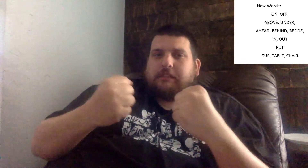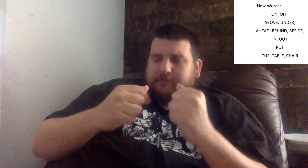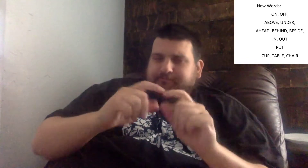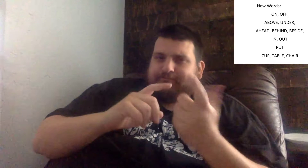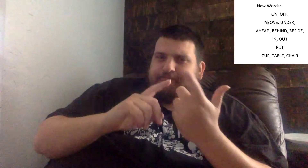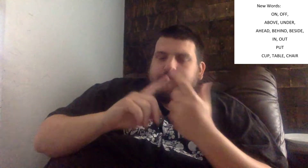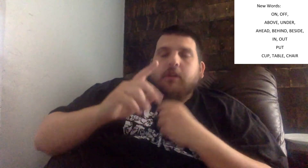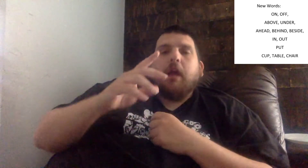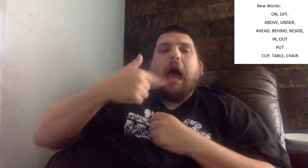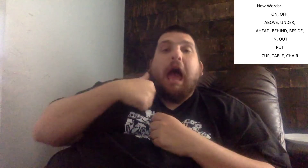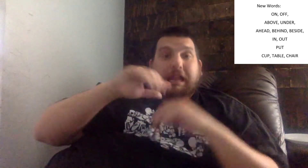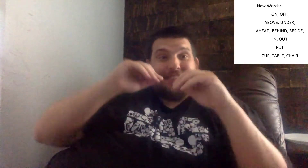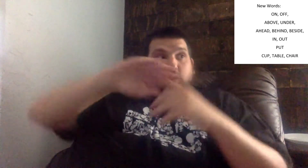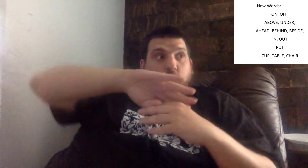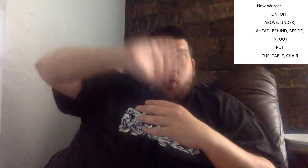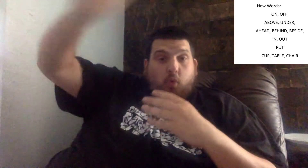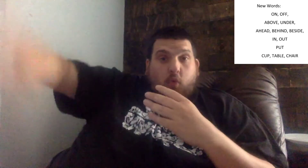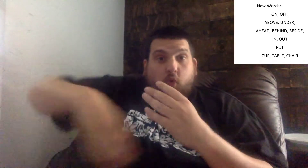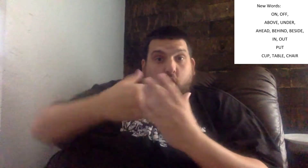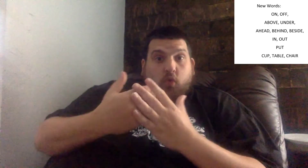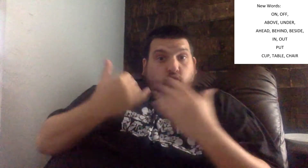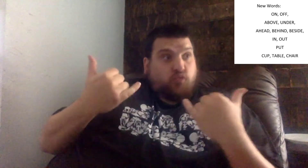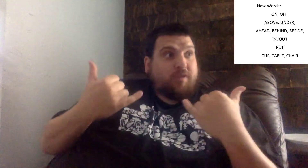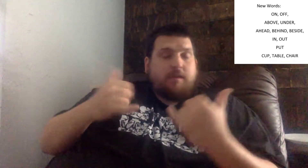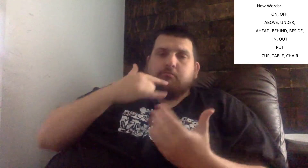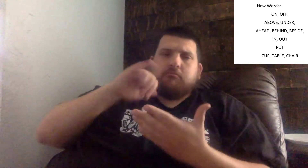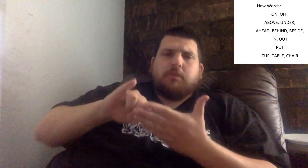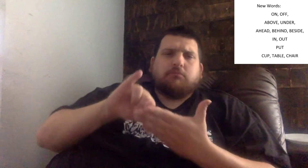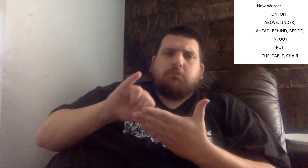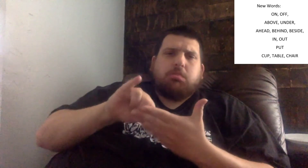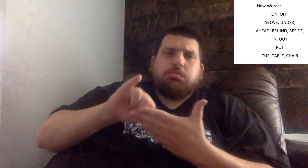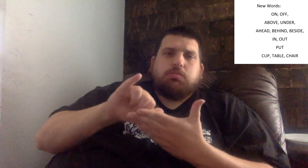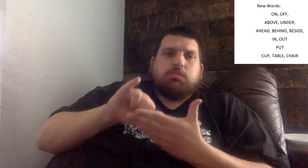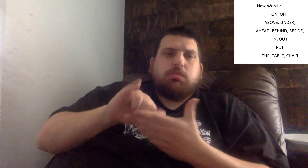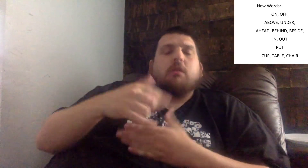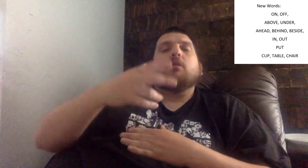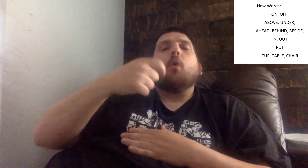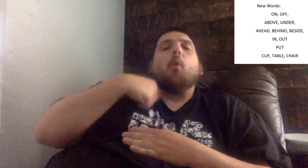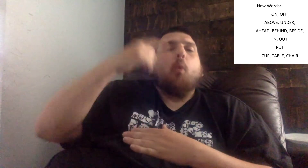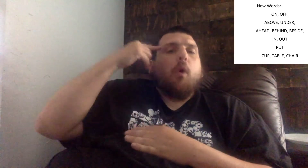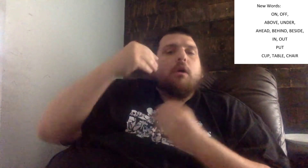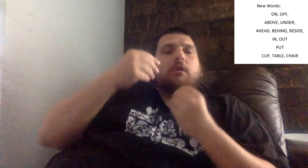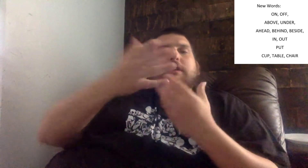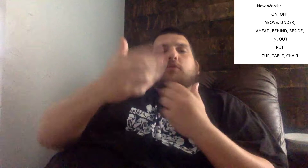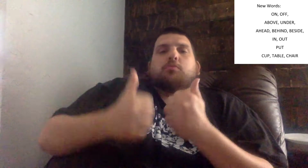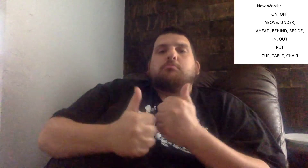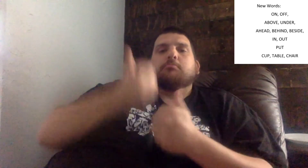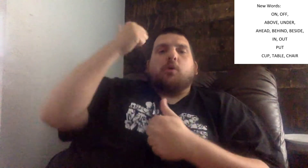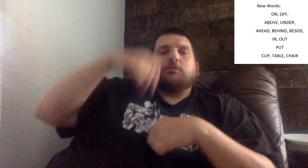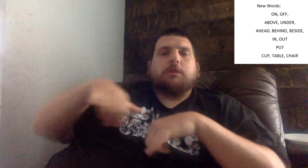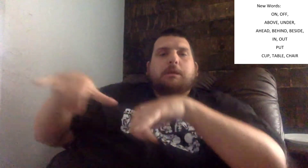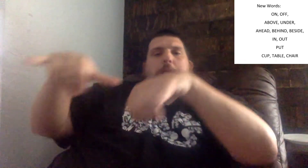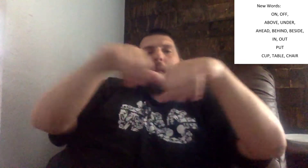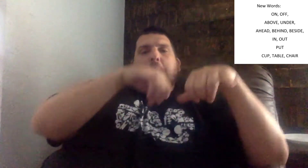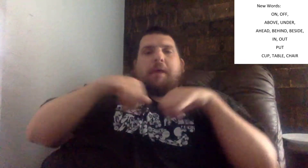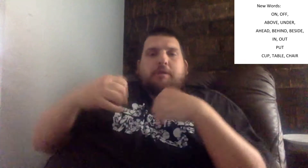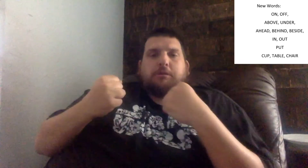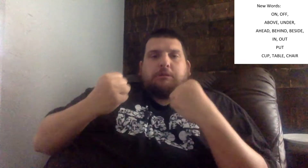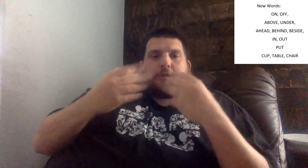different signs. So it would be impossible for me to teach you them all today, but I'm going to give you the